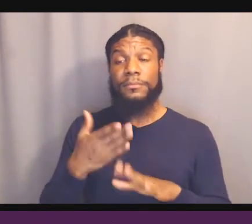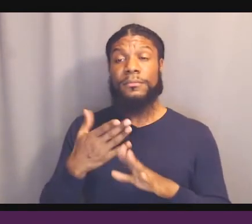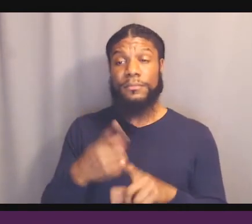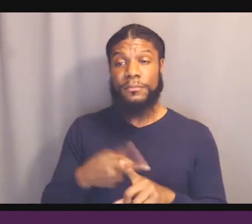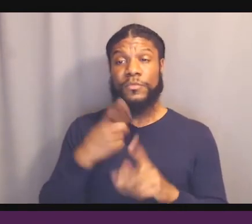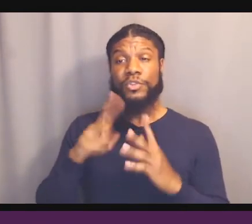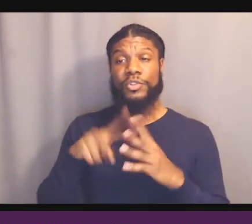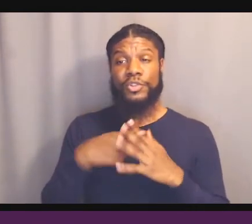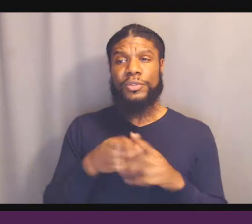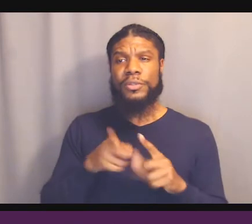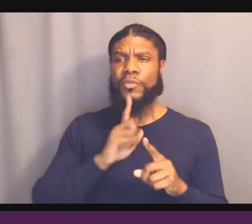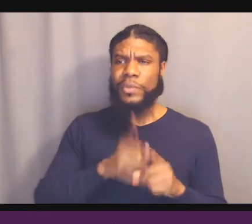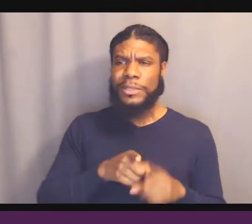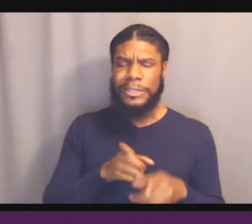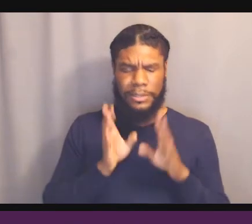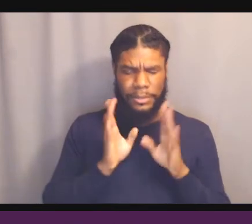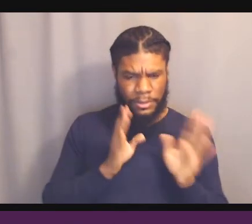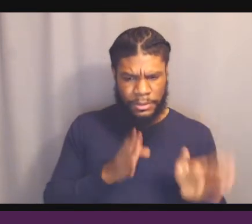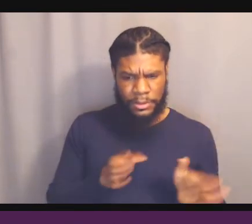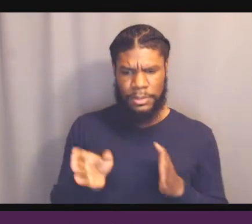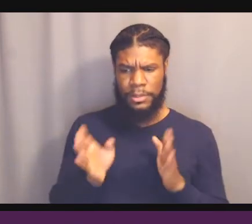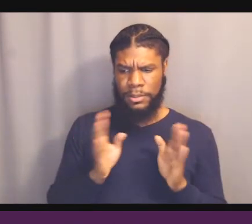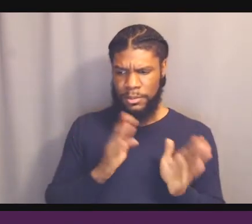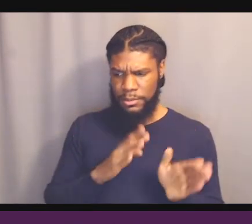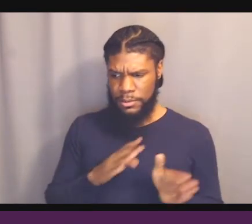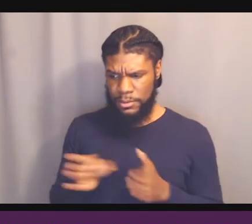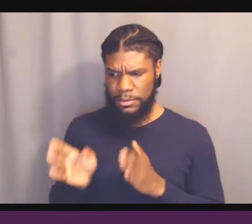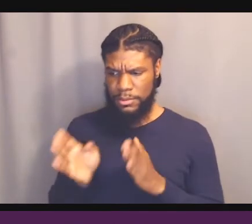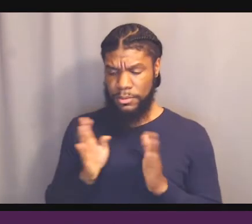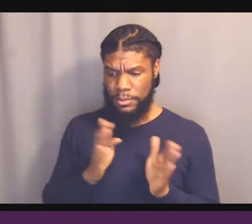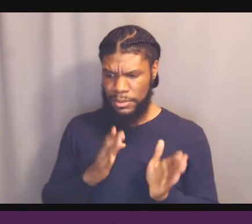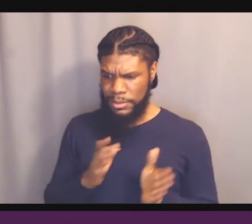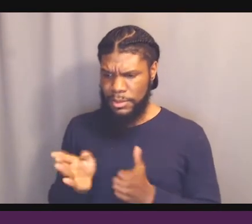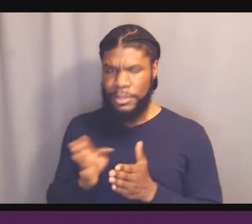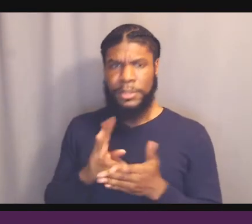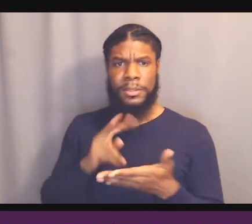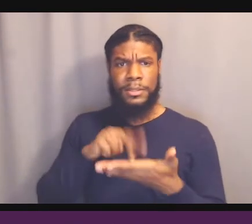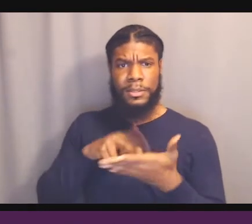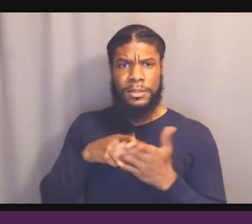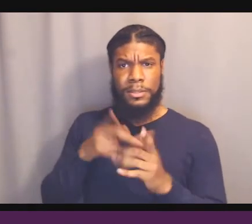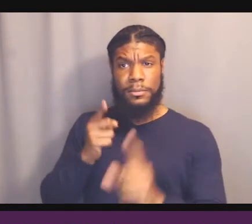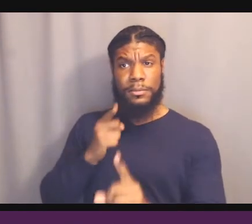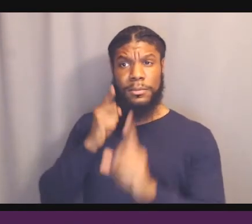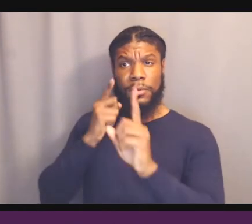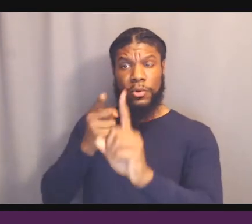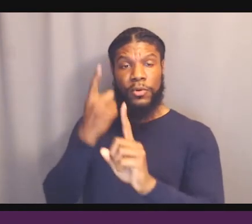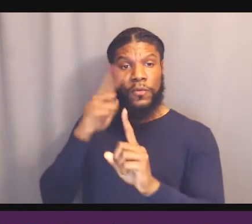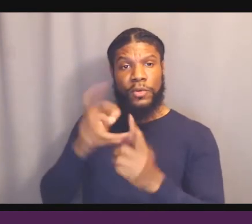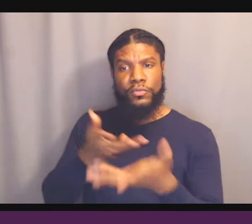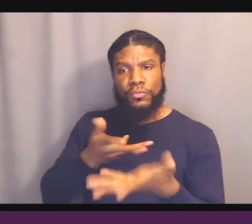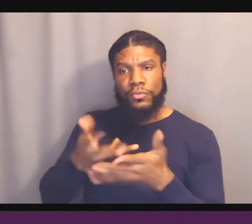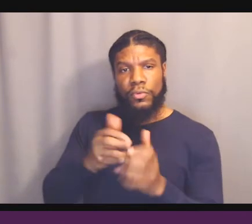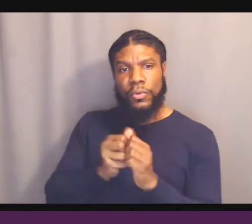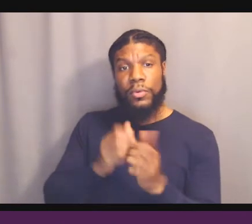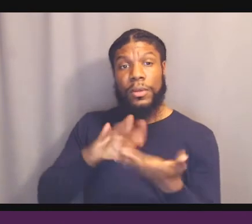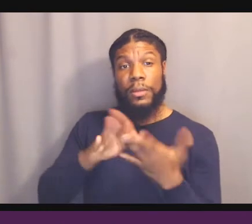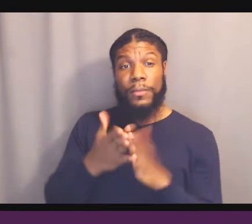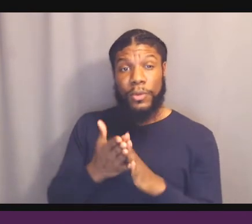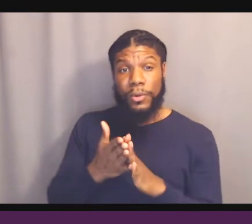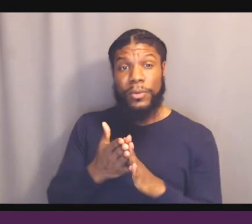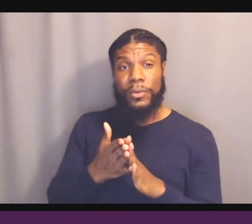and intentional engagement in our community. We're one Sunday away